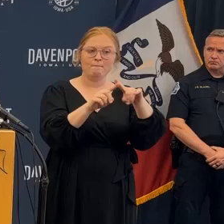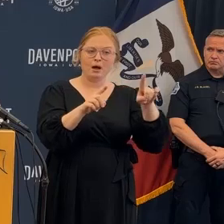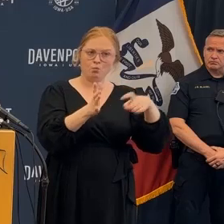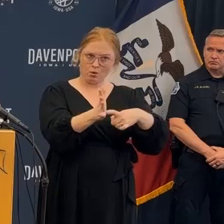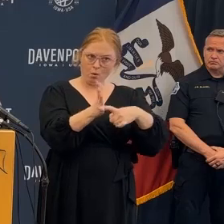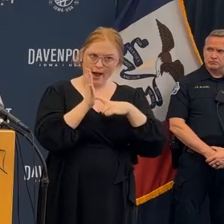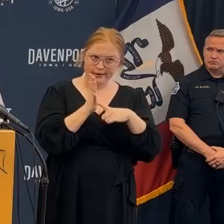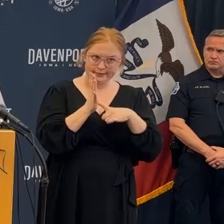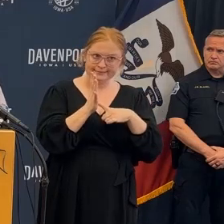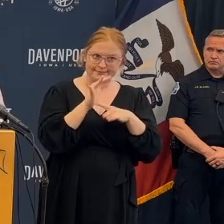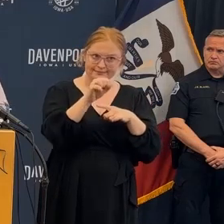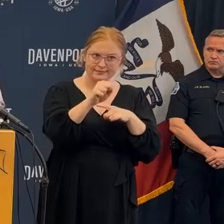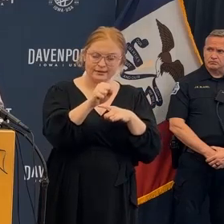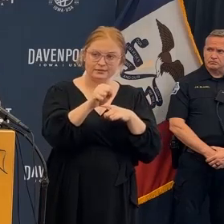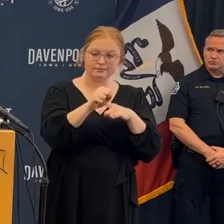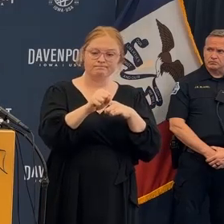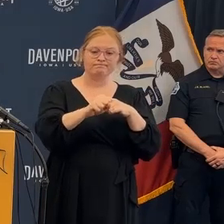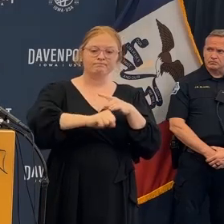to